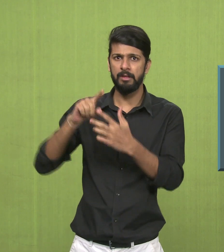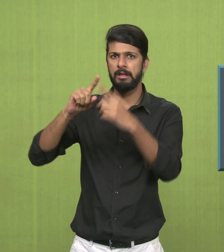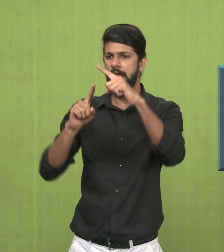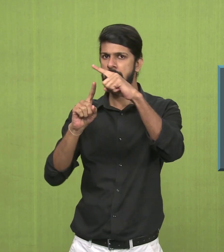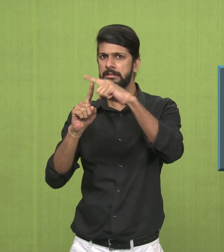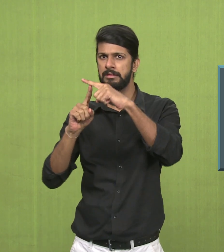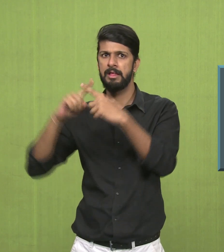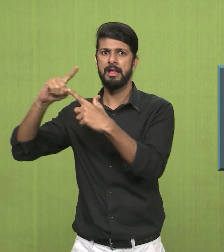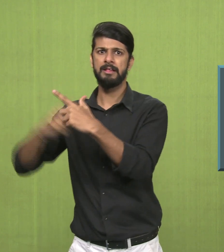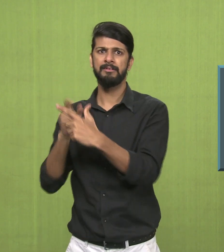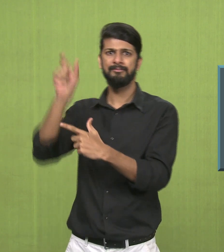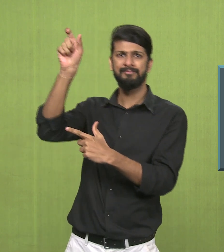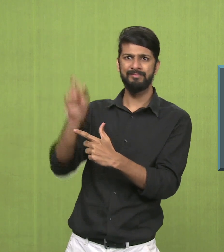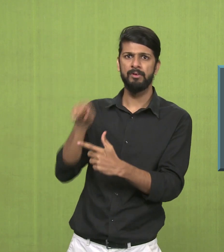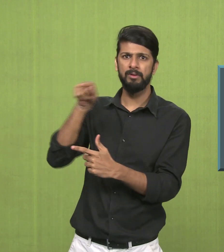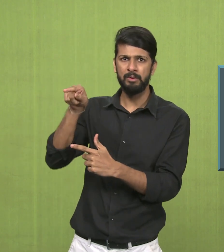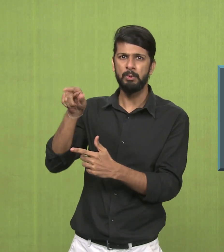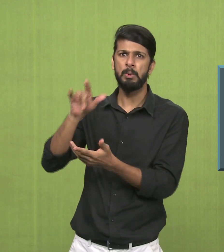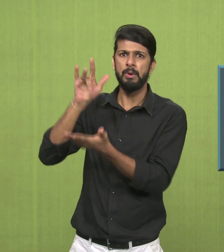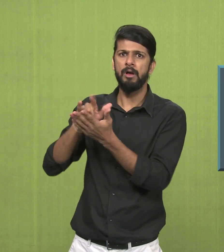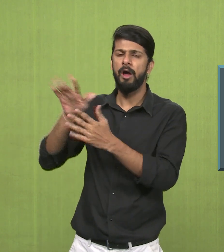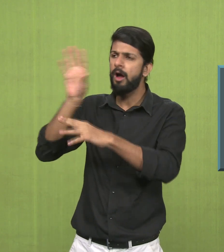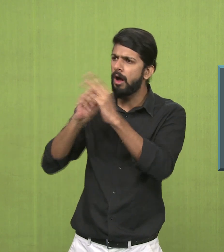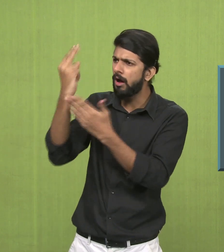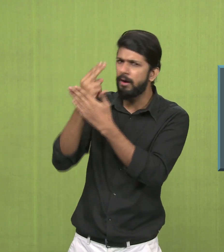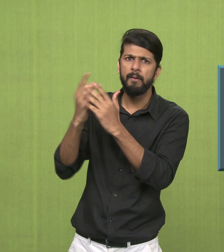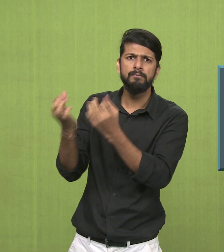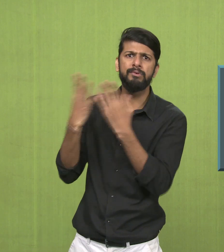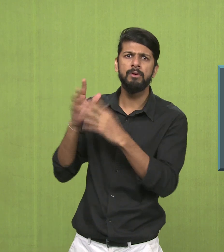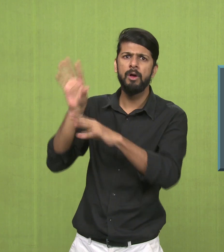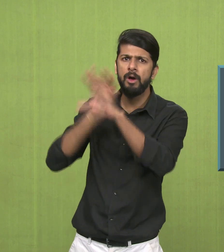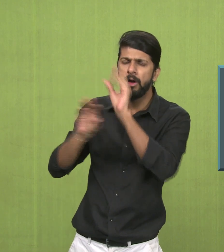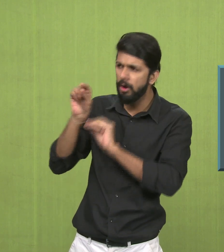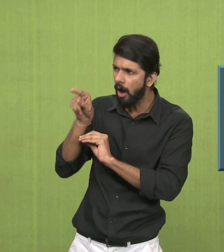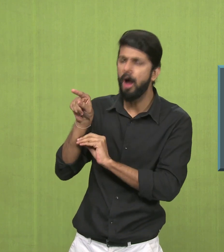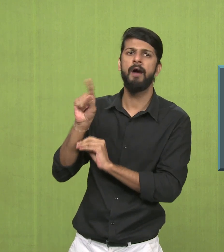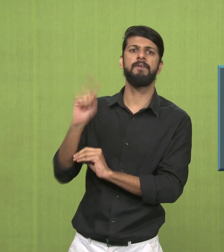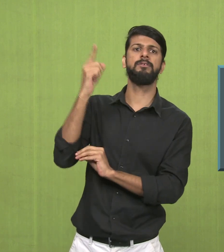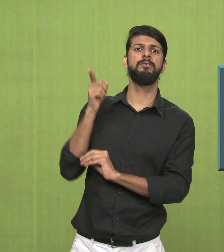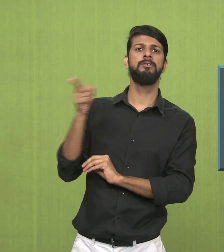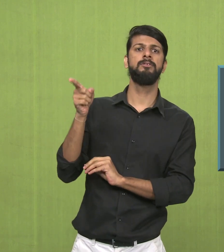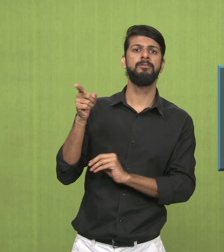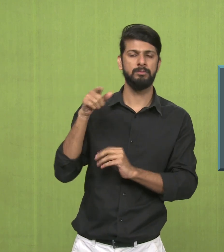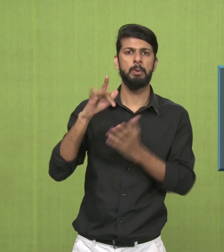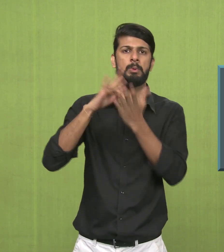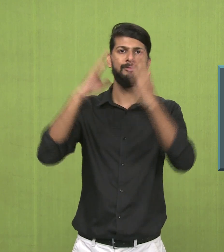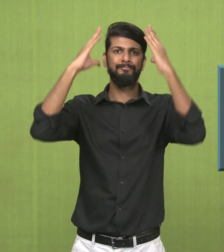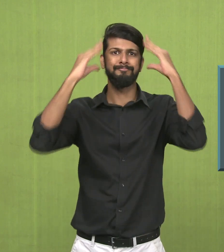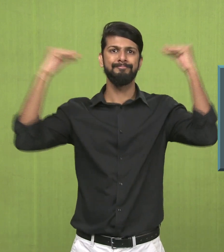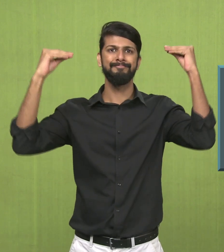Raja Ravi Varma learnt finer skills by observing the Dutch painter Theodor Jensen.